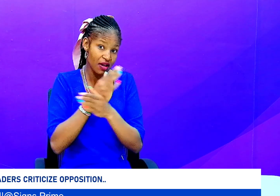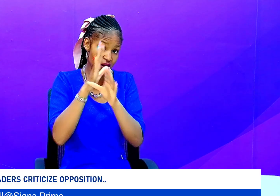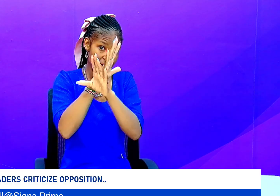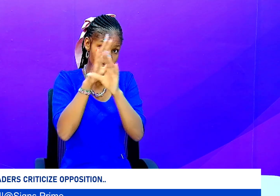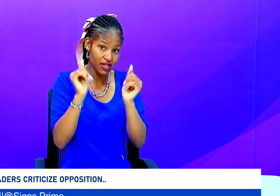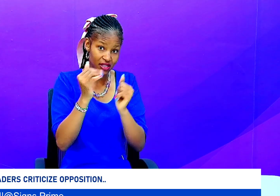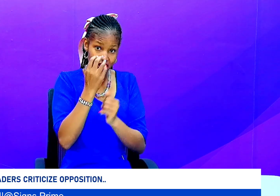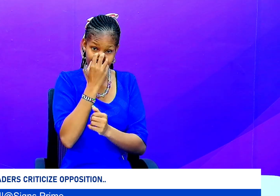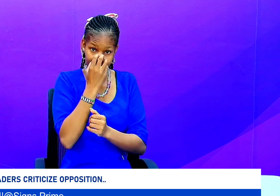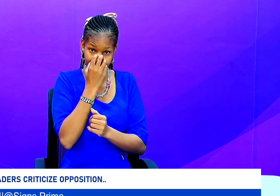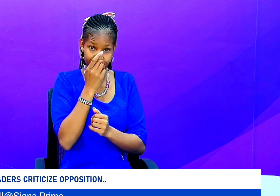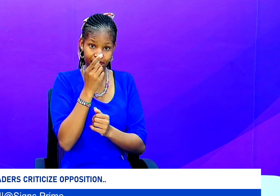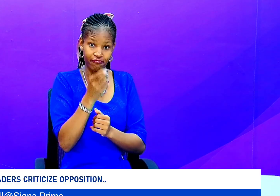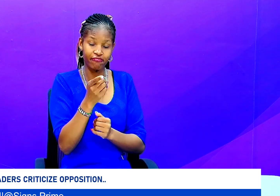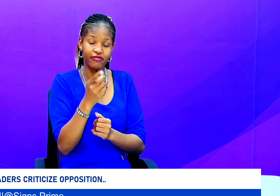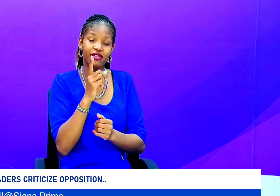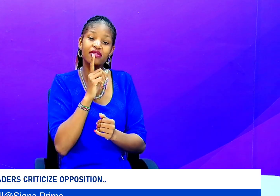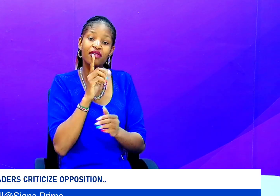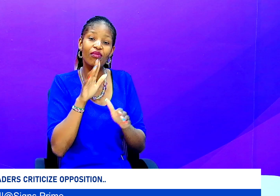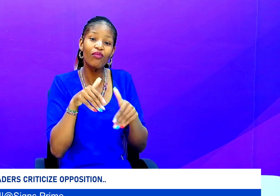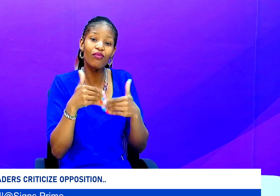of deliberately targeting